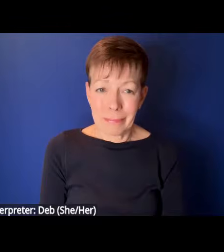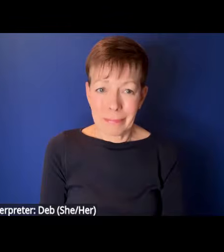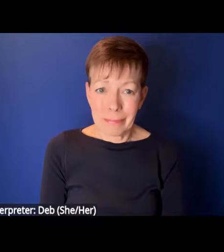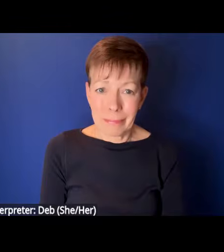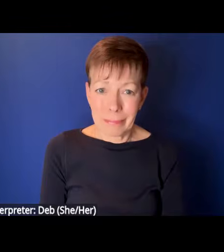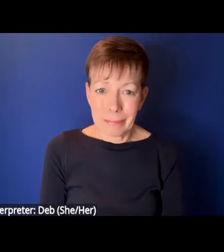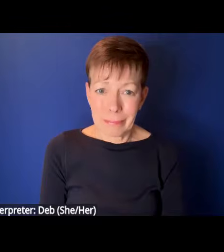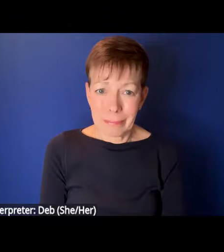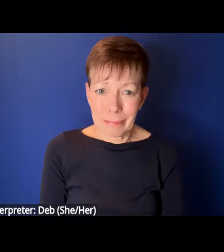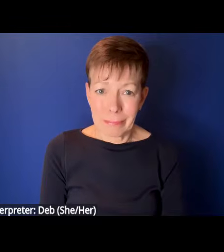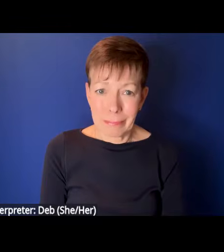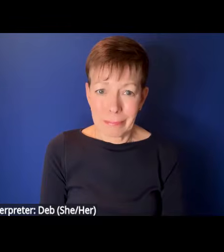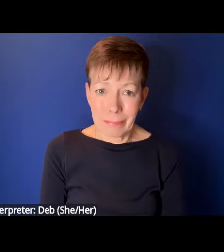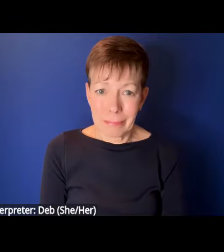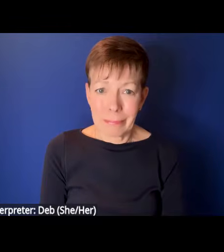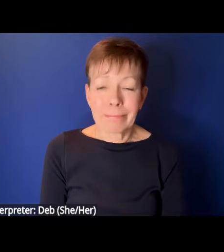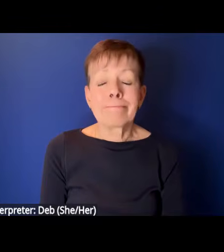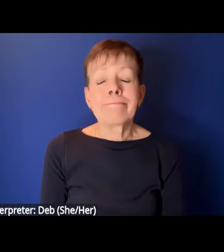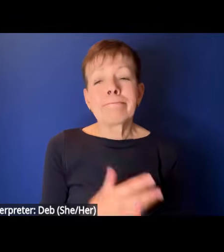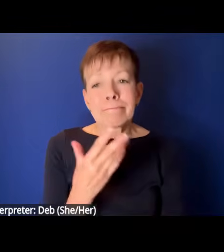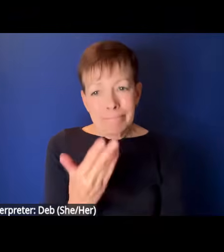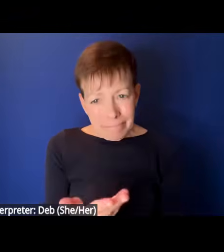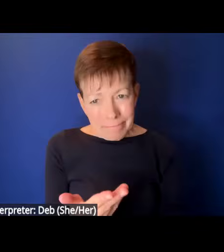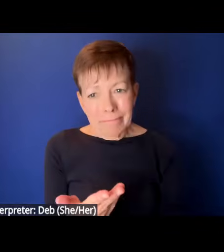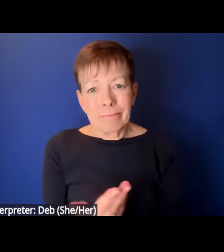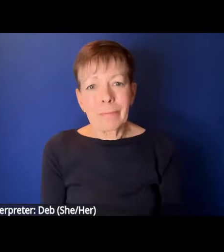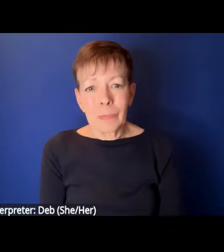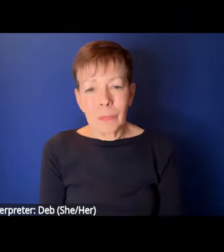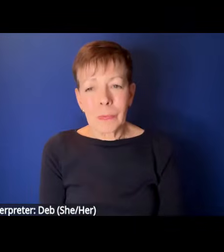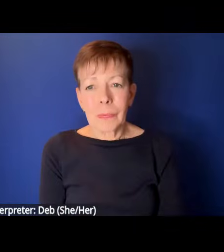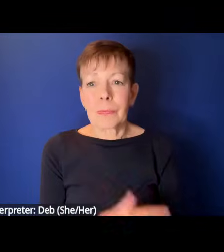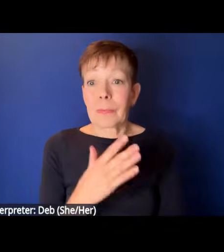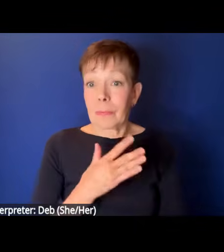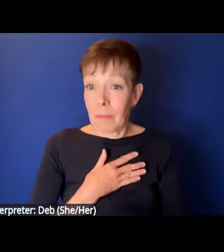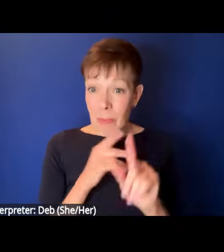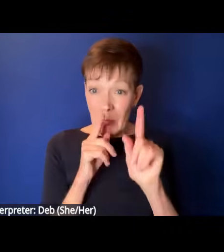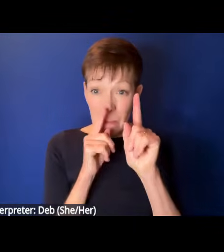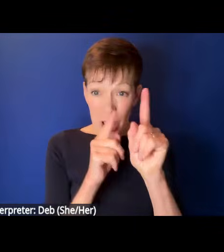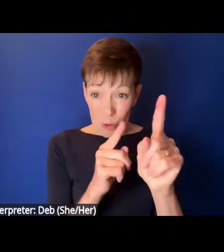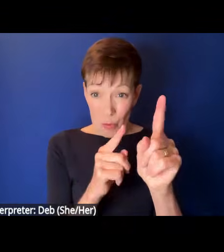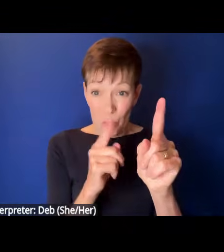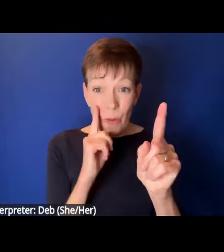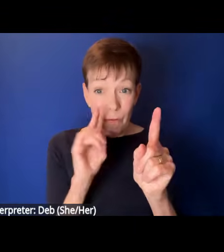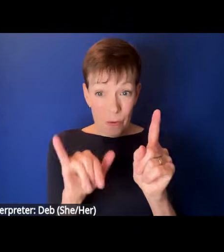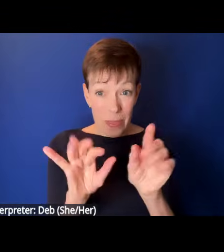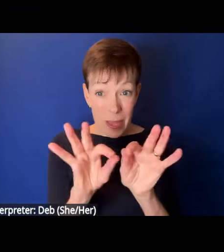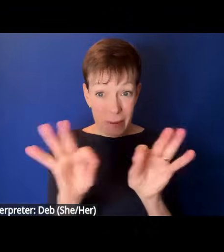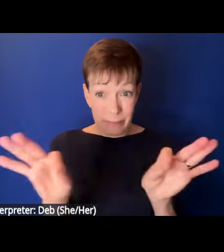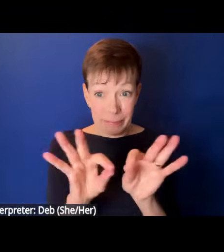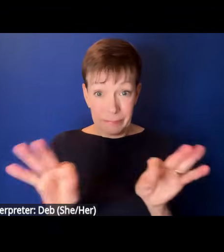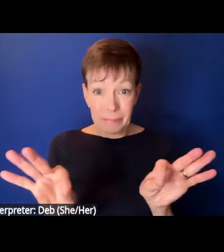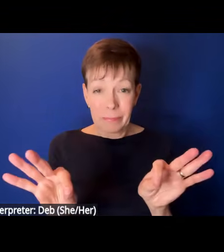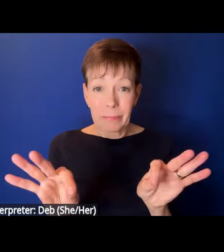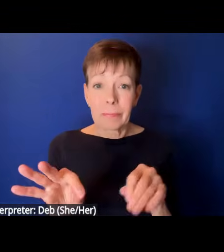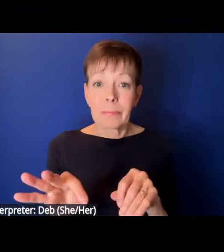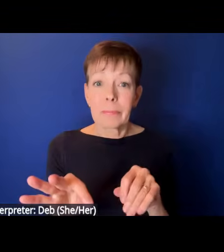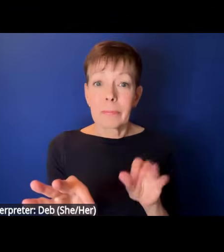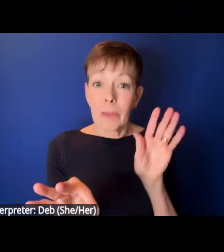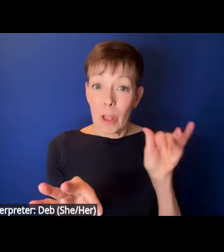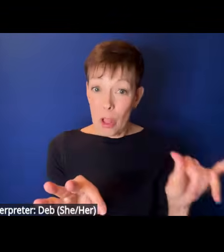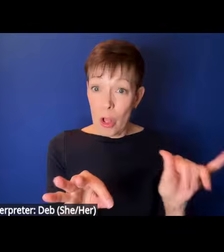So yeah, my intent with putting this together is that, you know, those go back